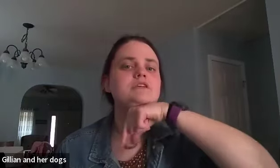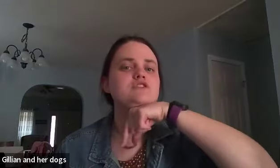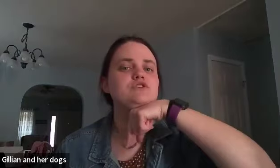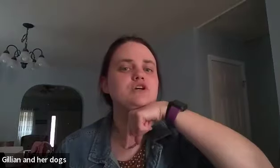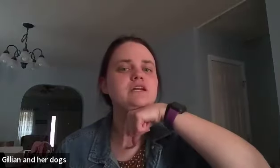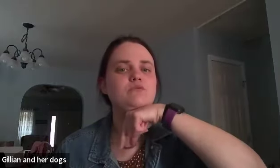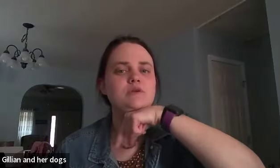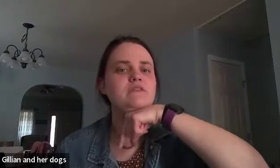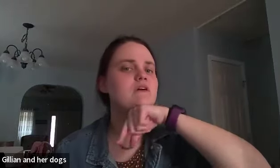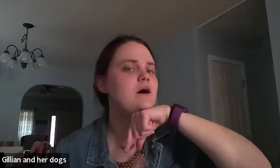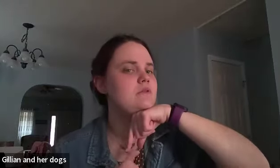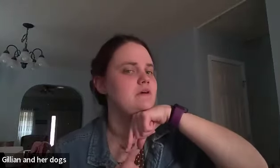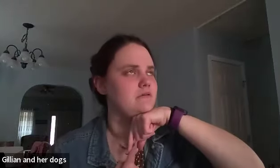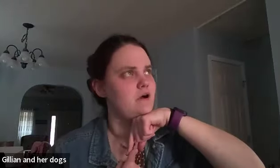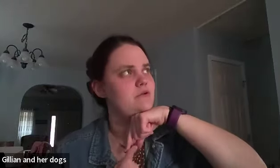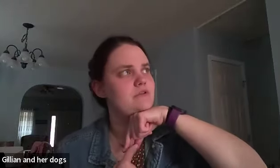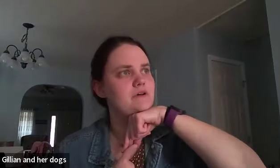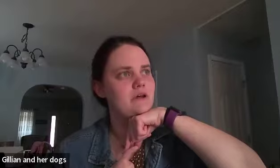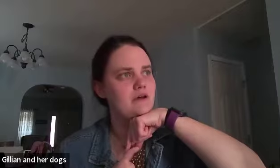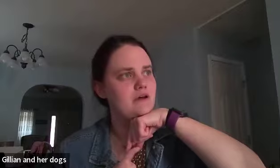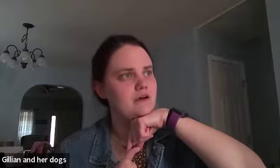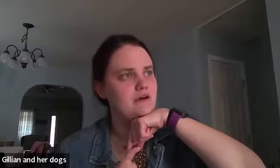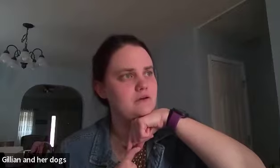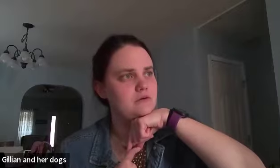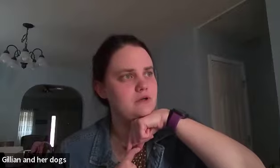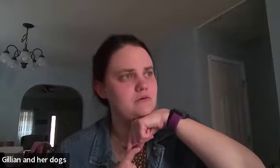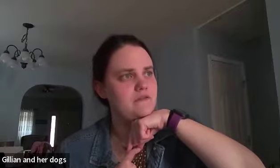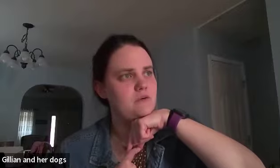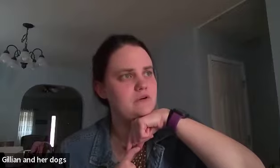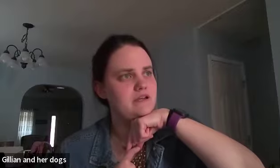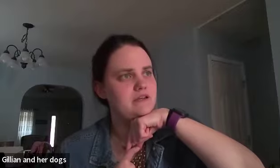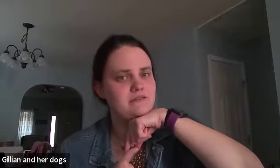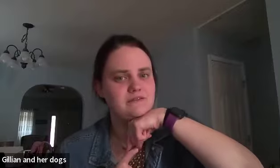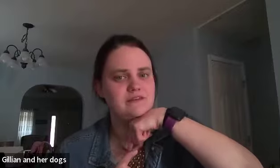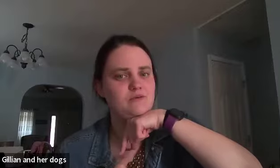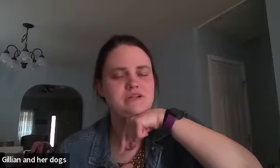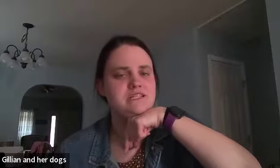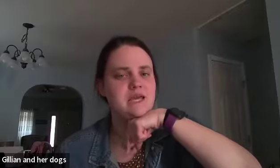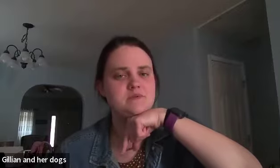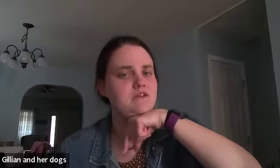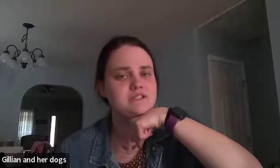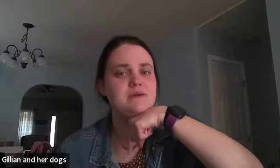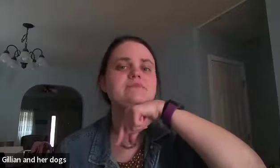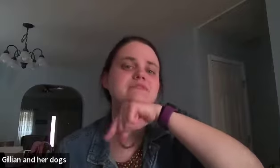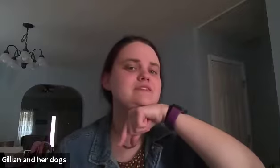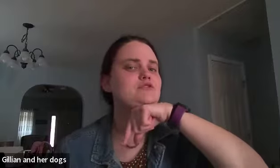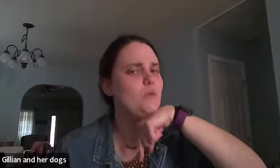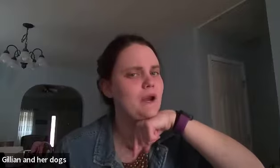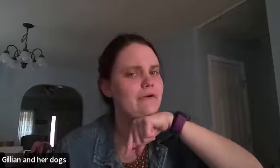And so turkey would be the gobble, oh no, not that word again. The word escapes me every time. You know what I'm